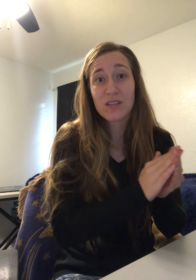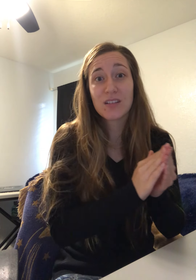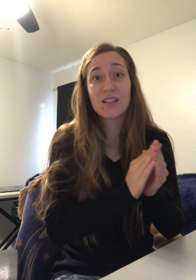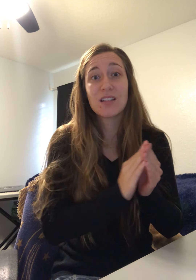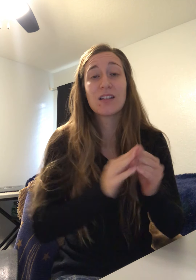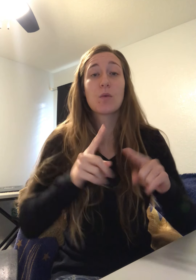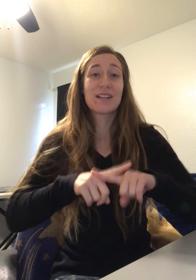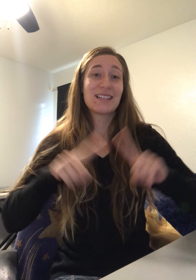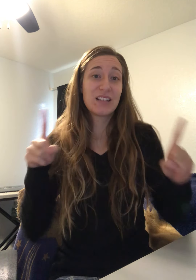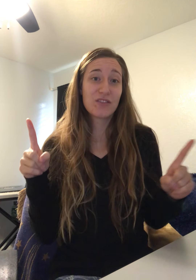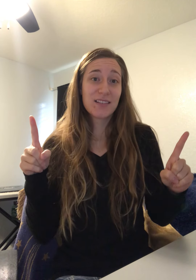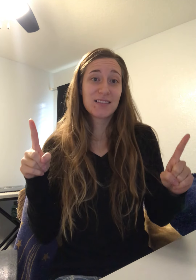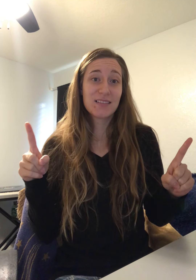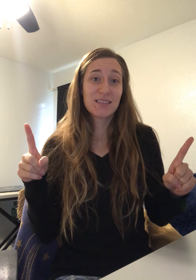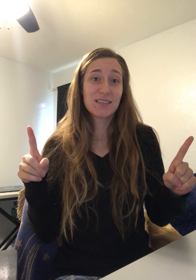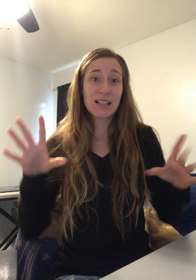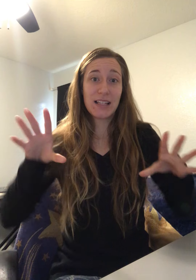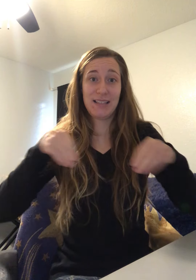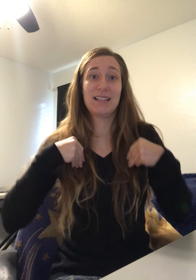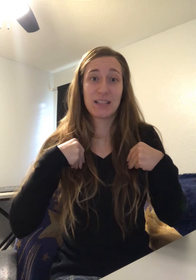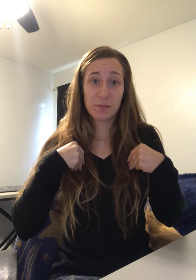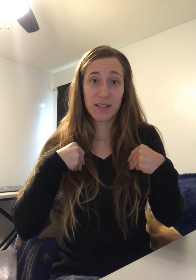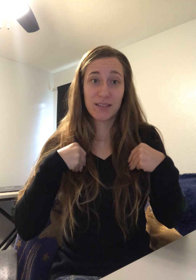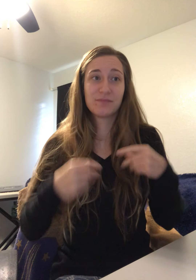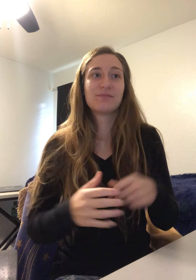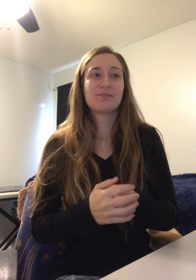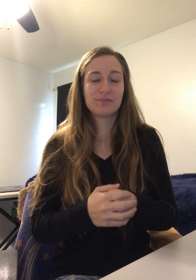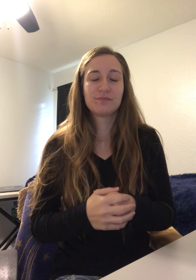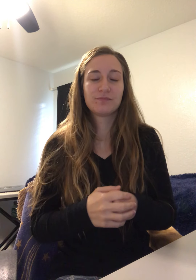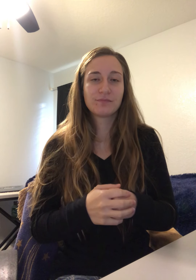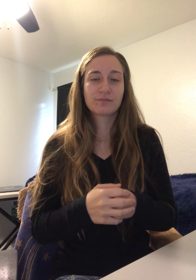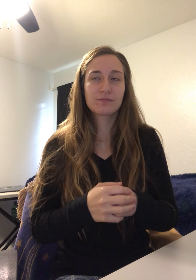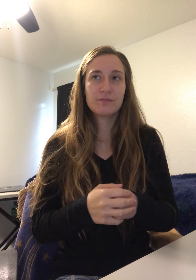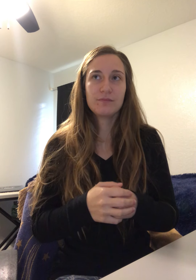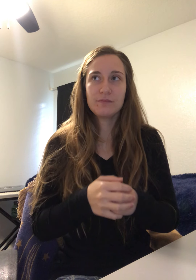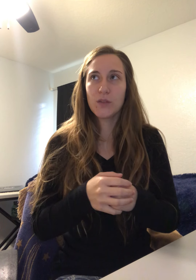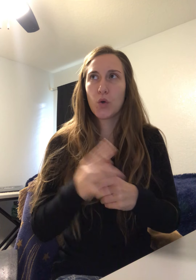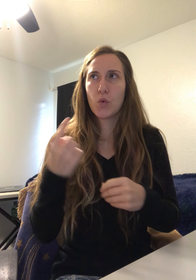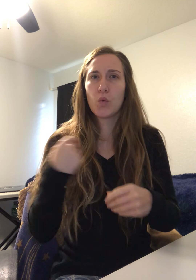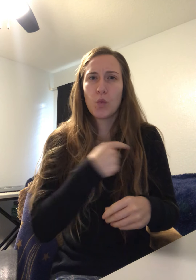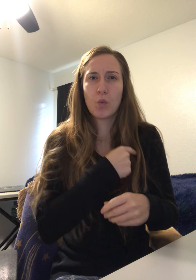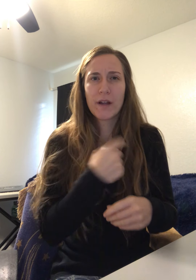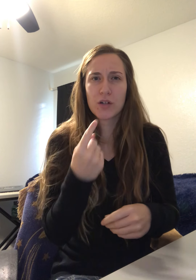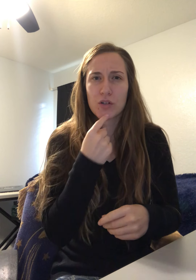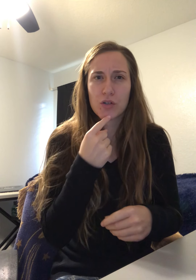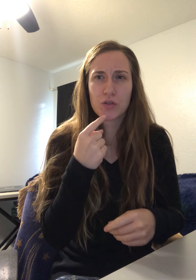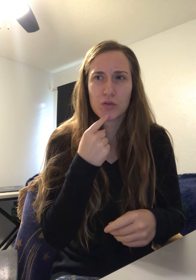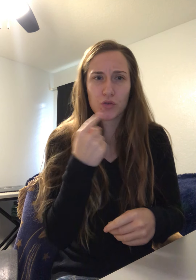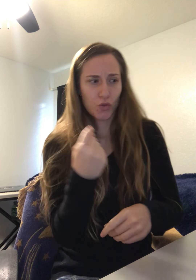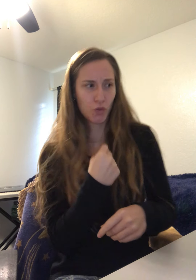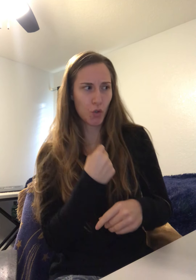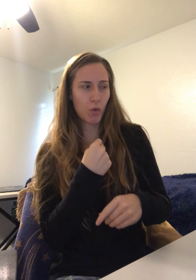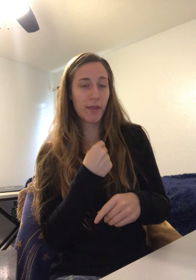like, oh, we're supposed to all be a certain way or look a certain way or think a certain way or process information a certain